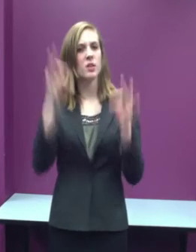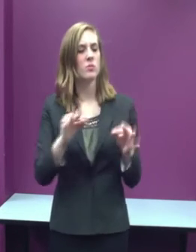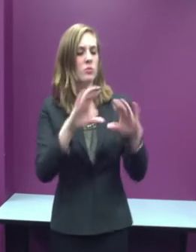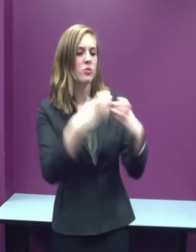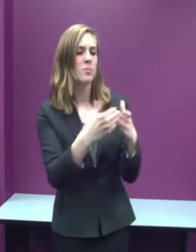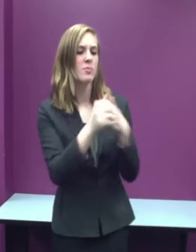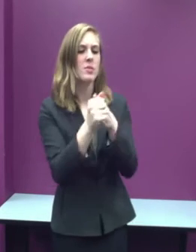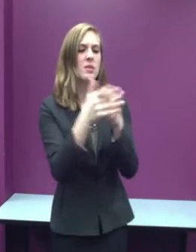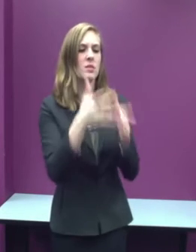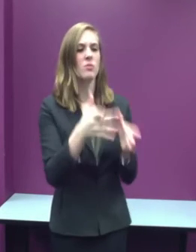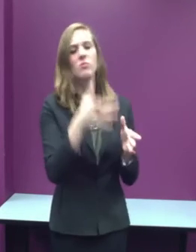and woodsman.